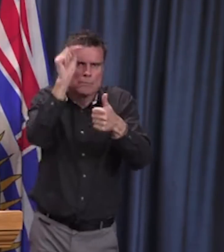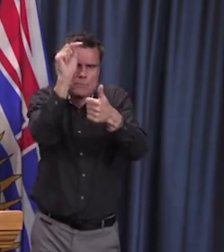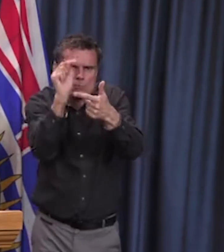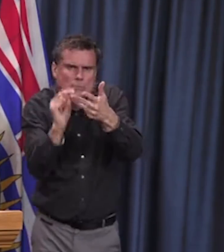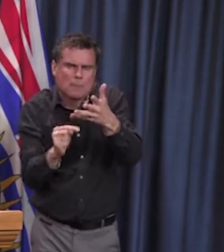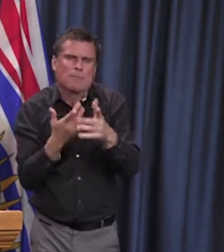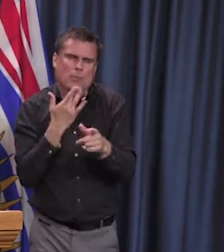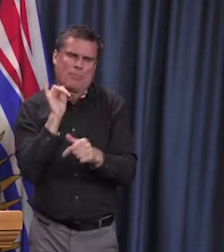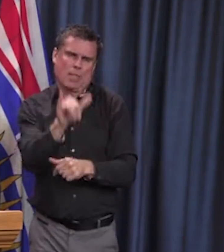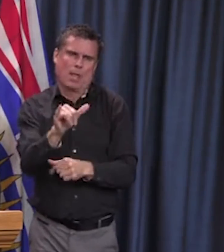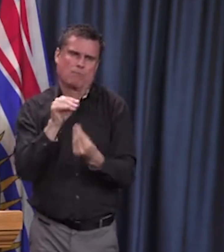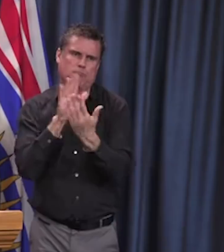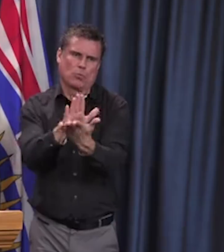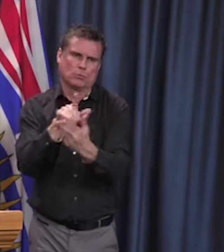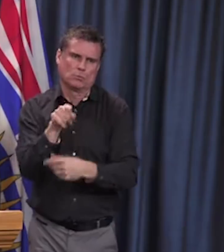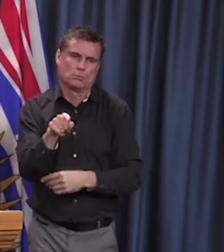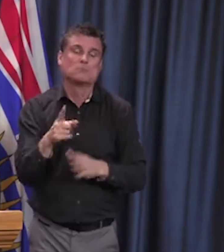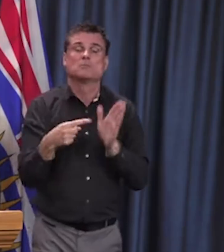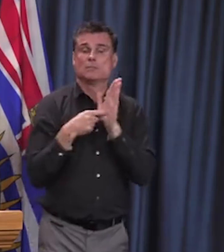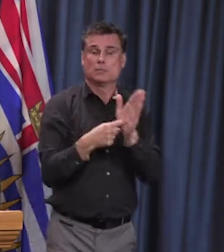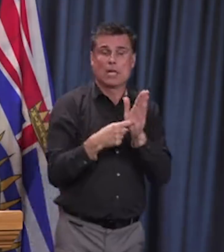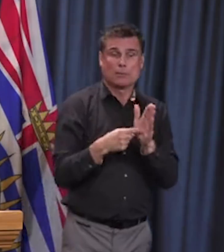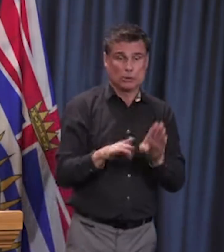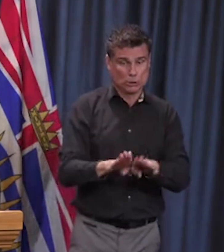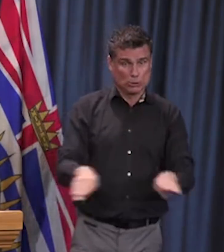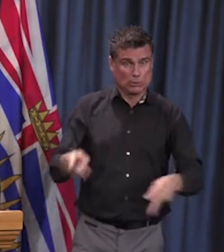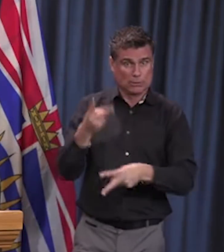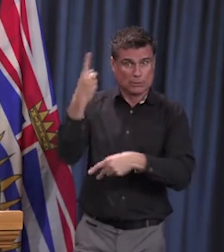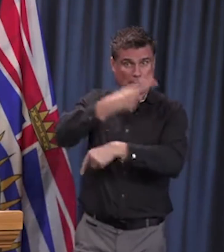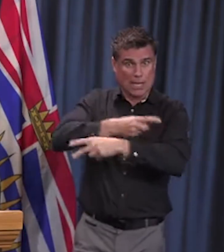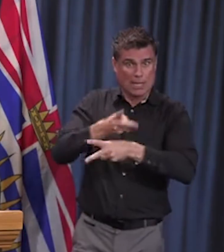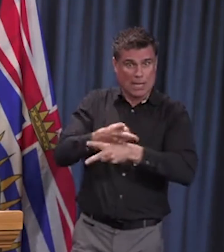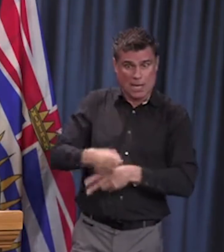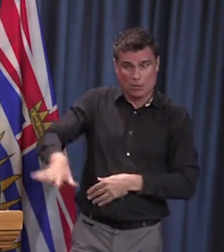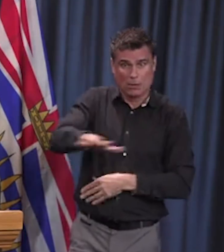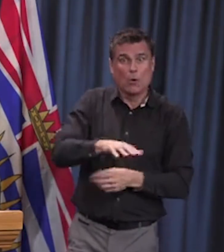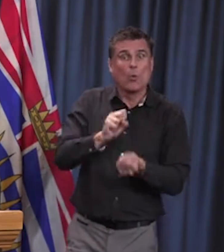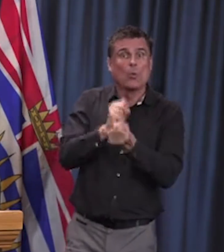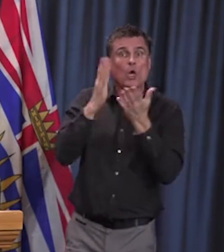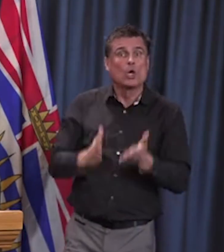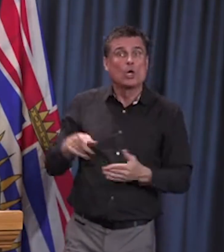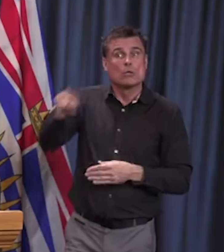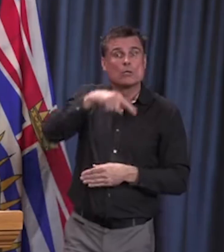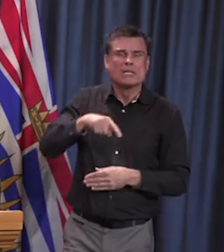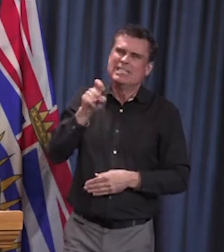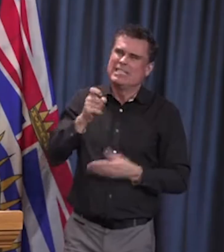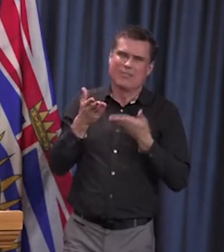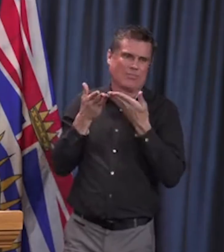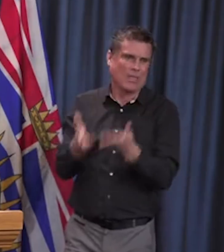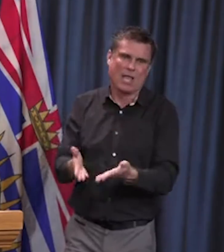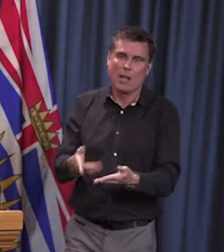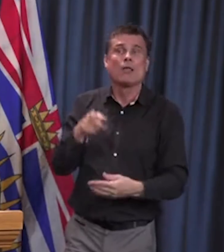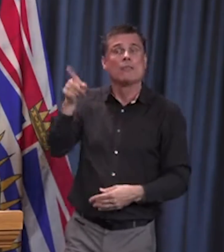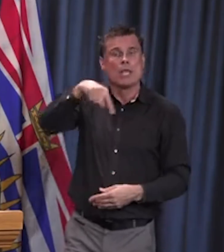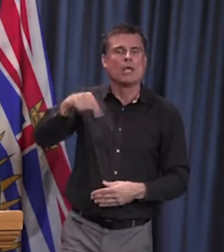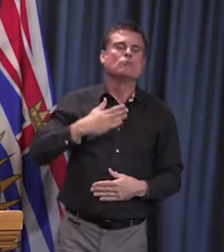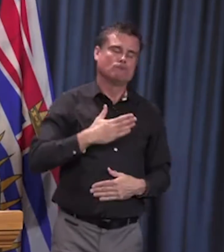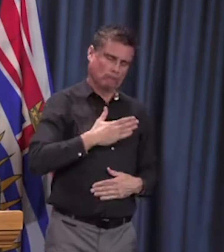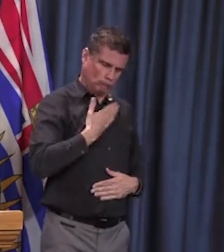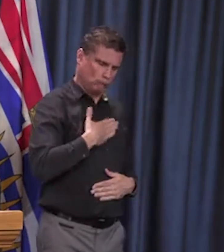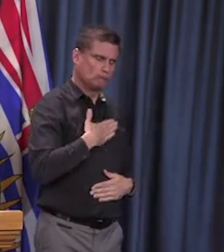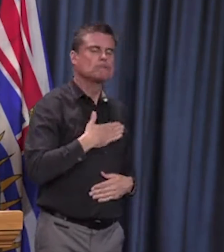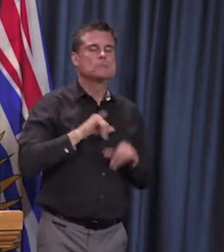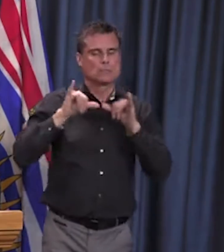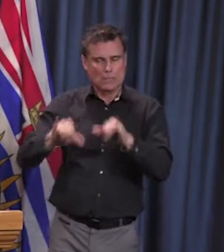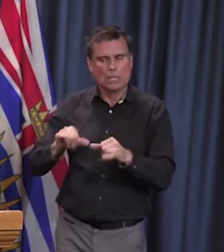We do need childcare workers to be in place, and we're grateful that they're stepping up. We do need people working in our retail sector to make